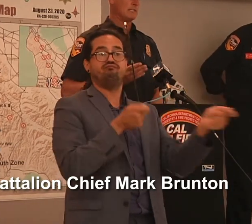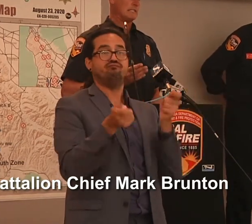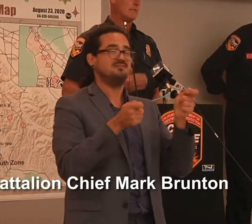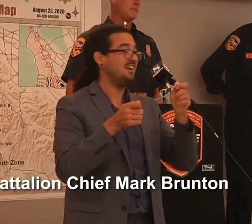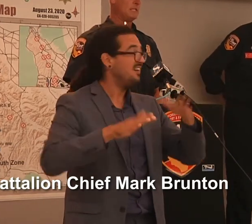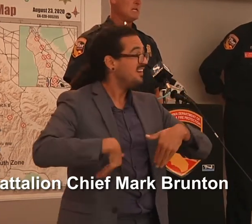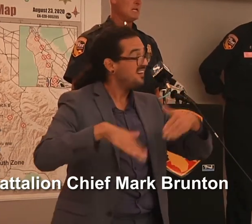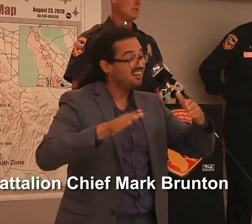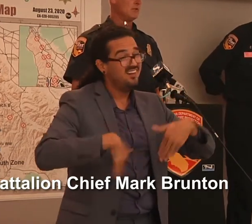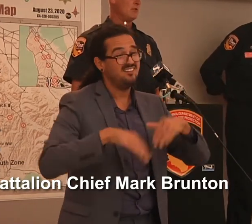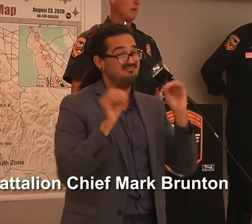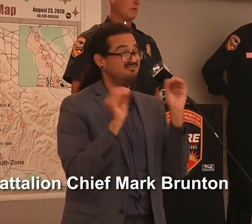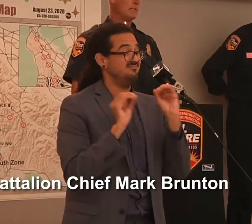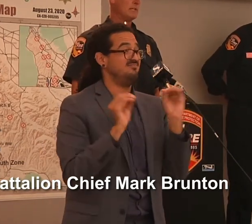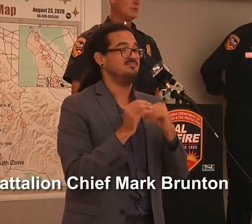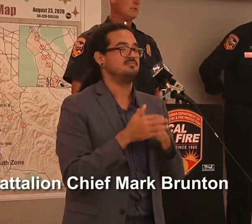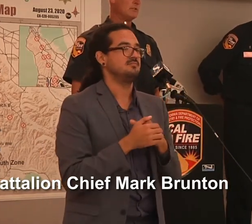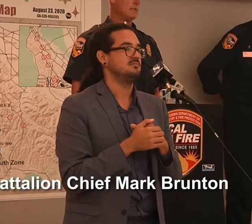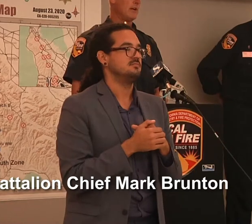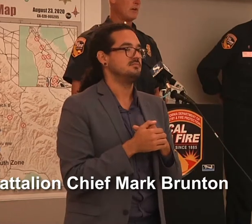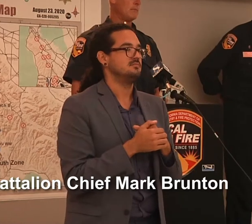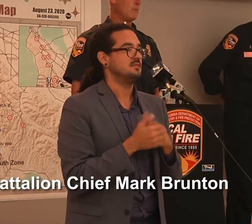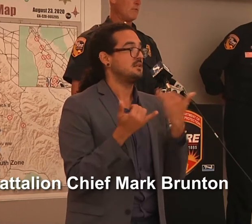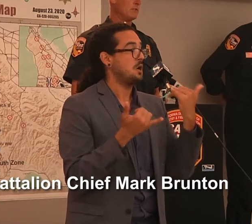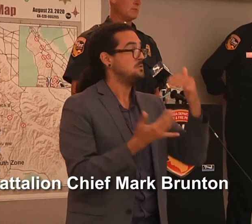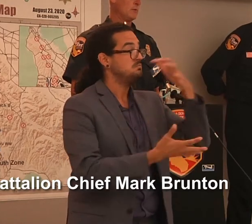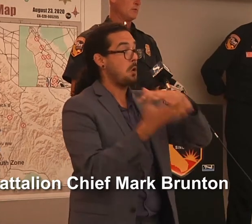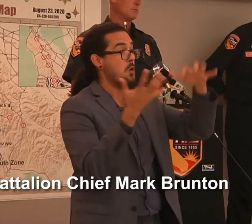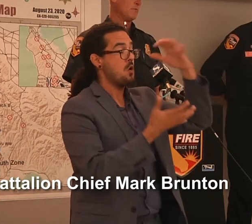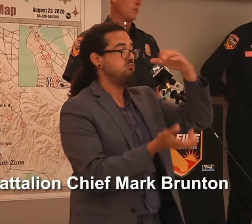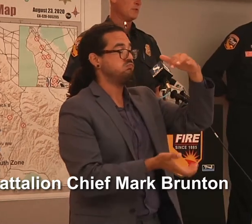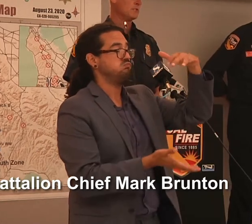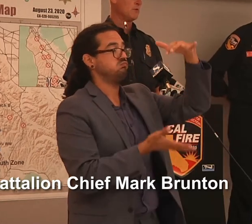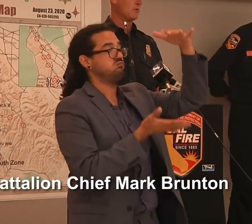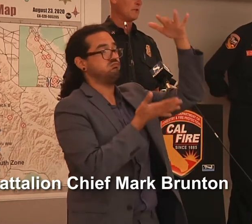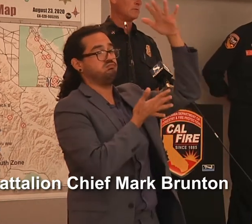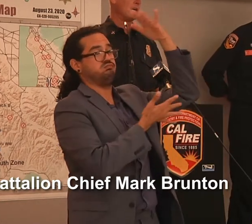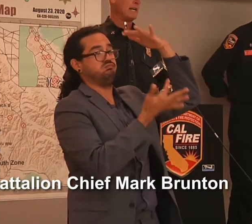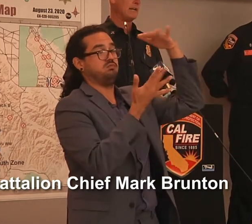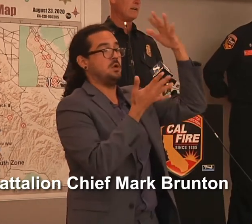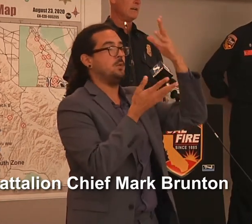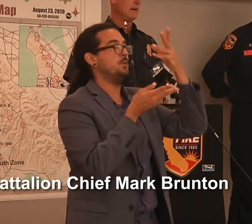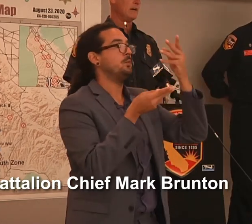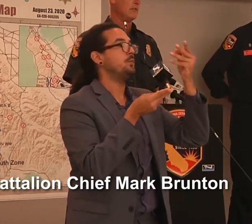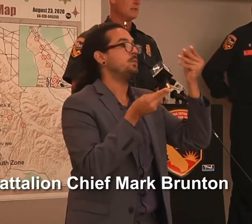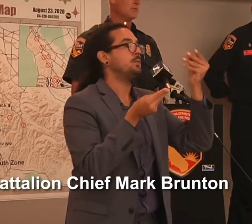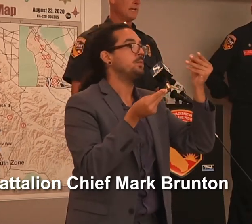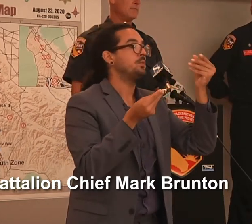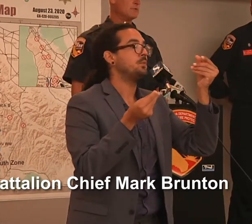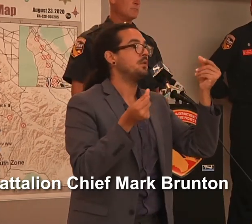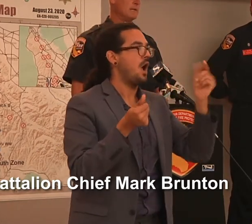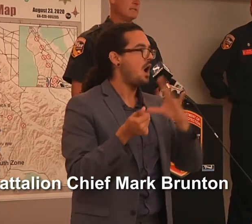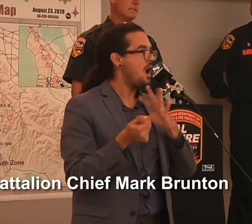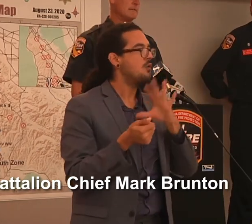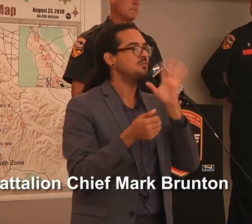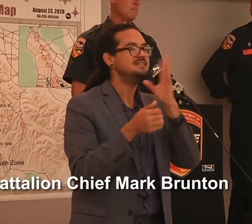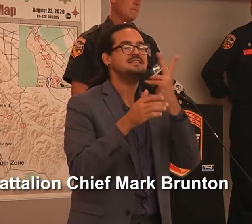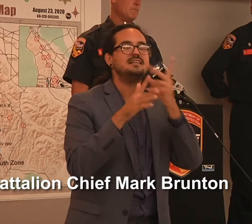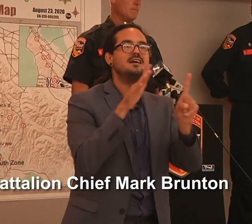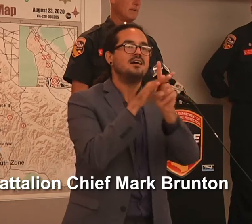the smoke has lifted due to the weather conditions. They are going to be more visible, whereas before the smoke really was hiding those flames,